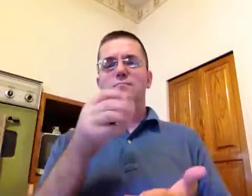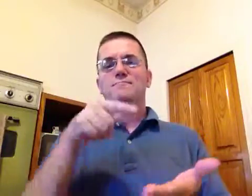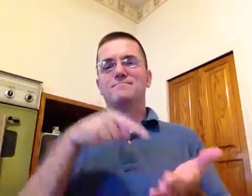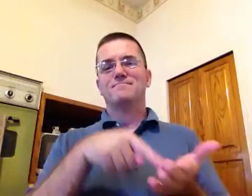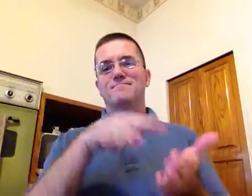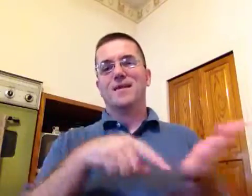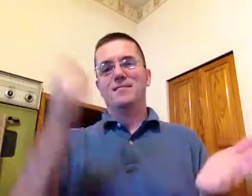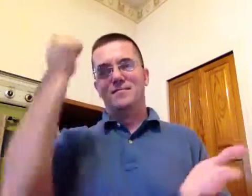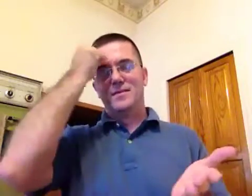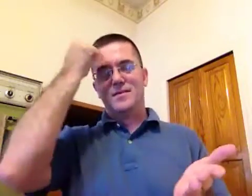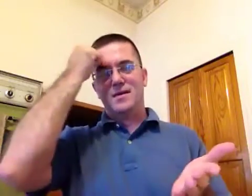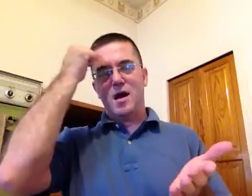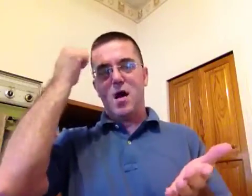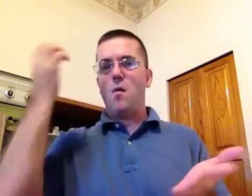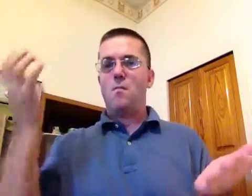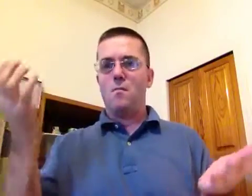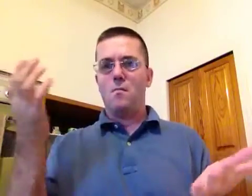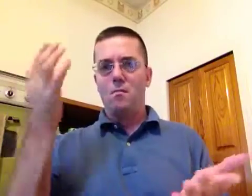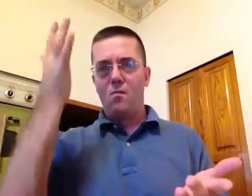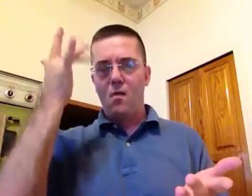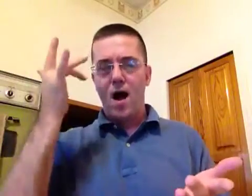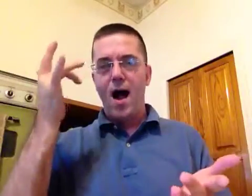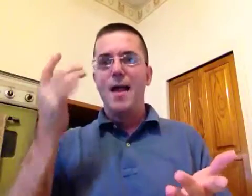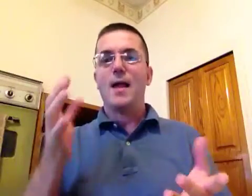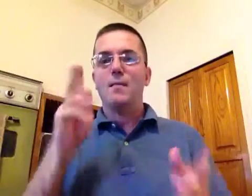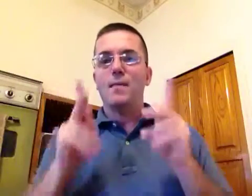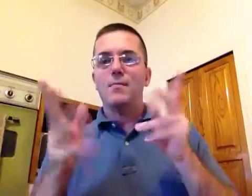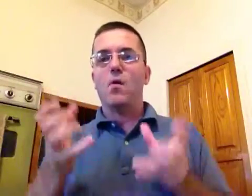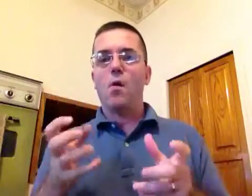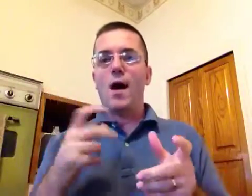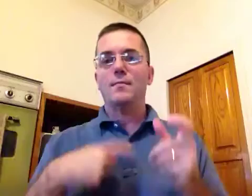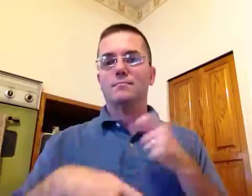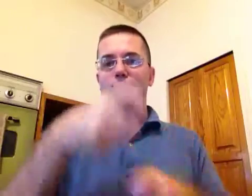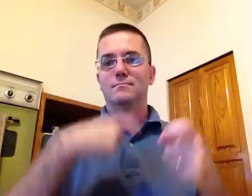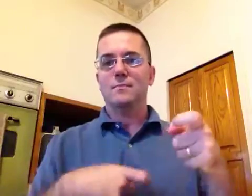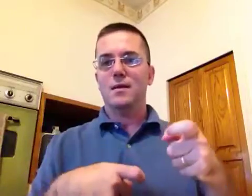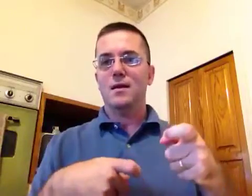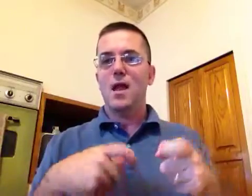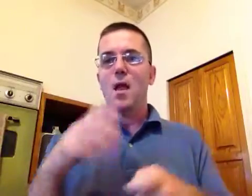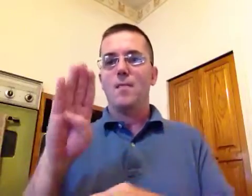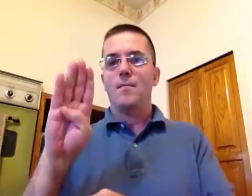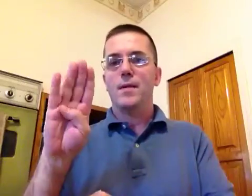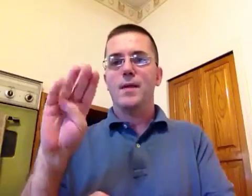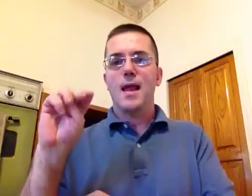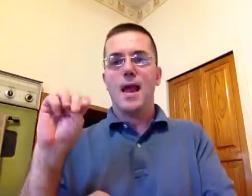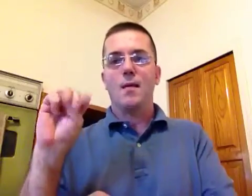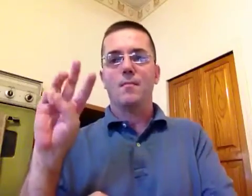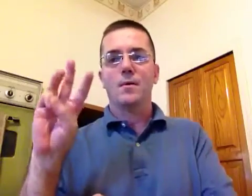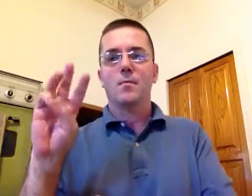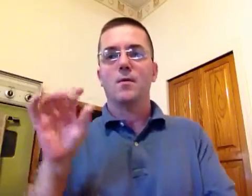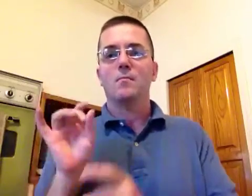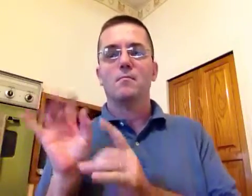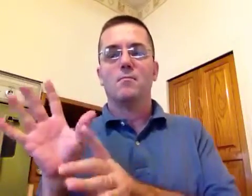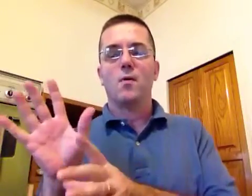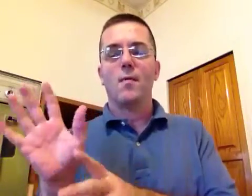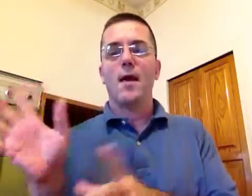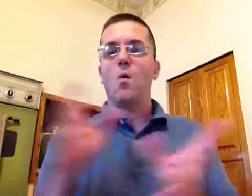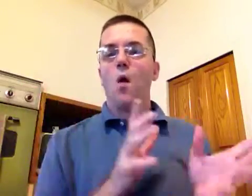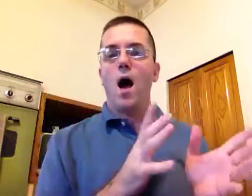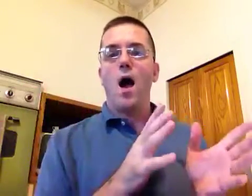mortgage has taken the place of the BMW as the status symbol of choice. I'm Dave Ramsey, your host. Open phones